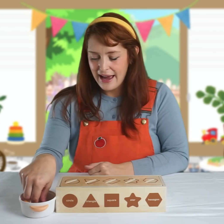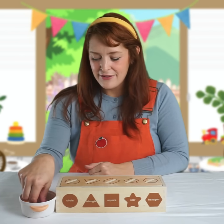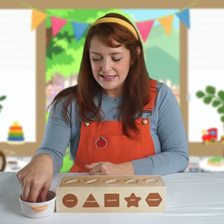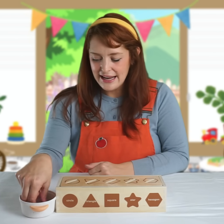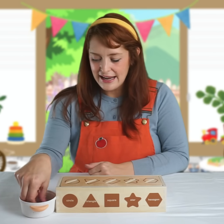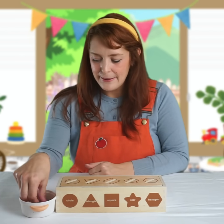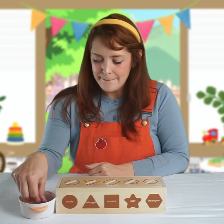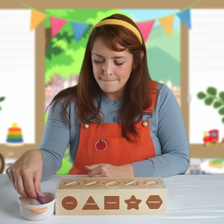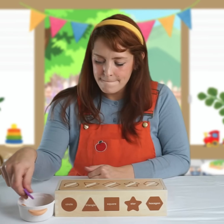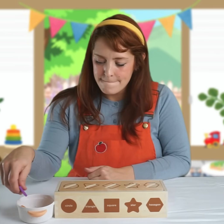in here.